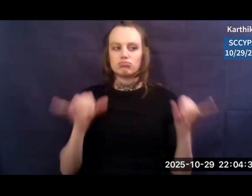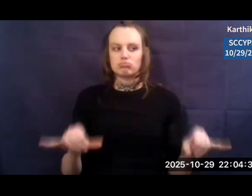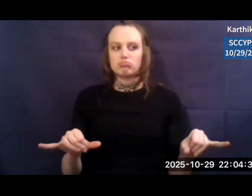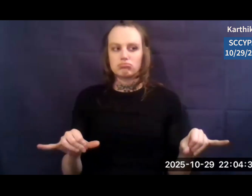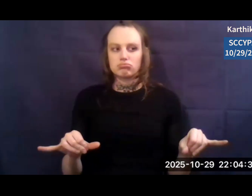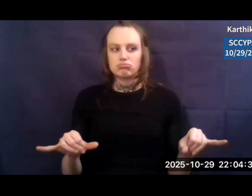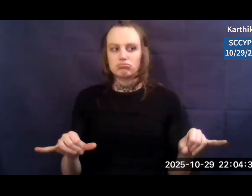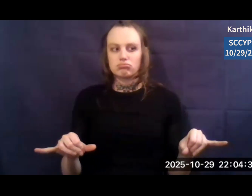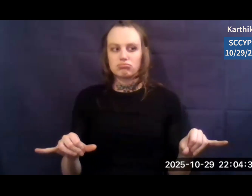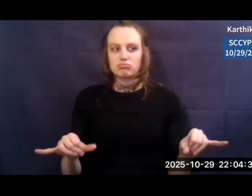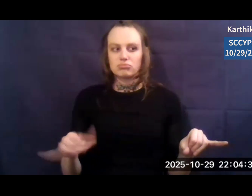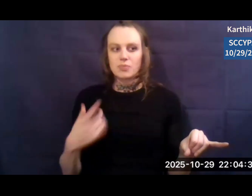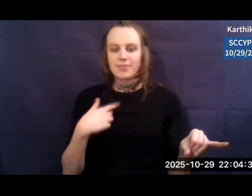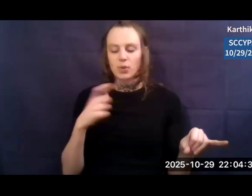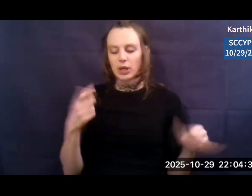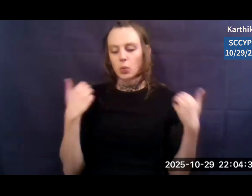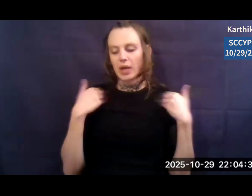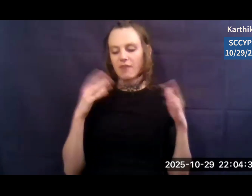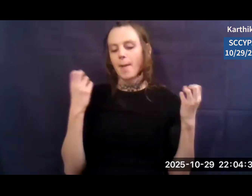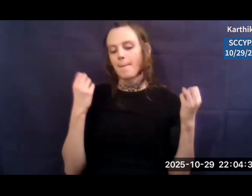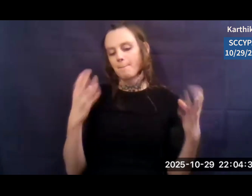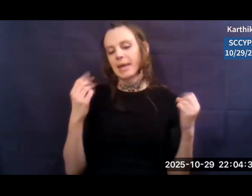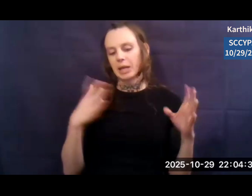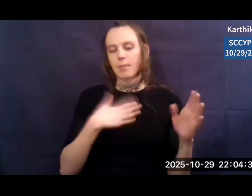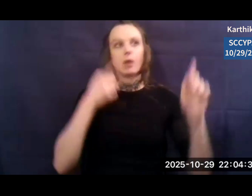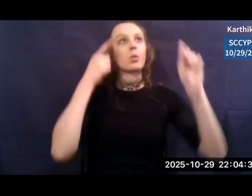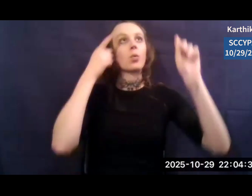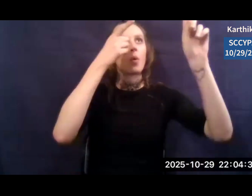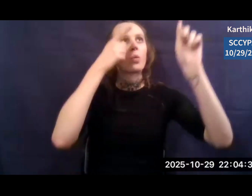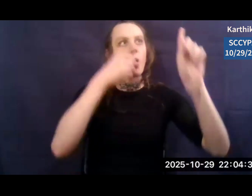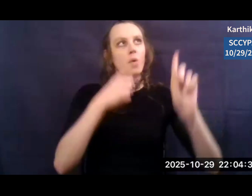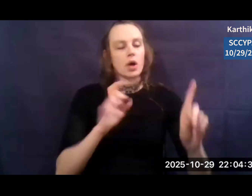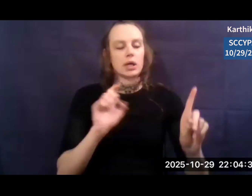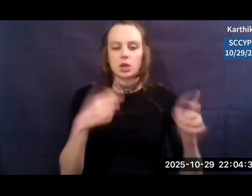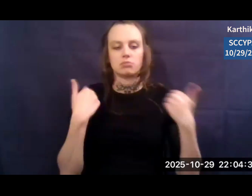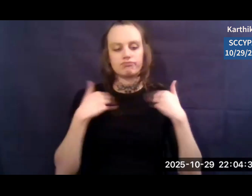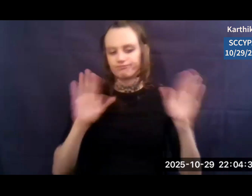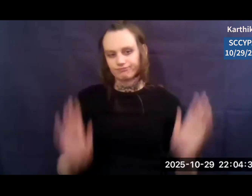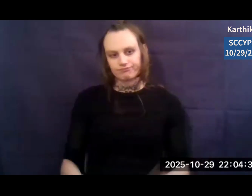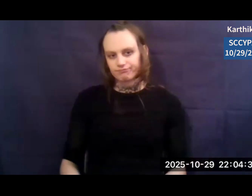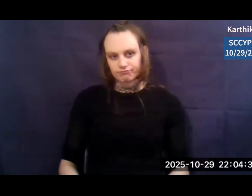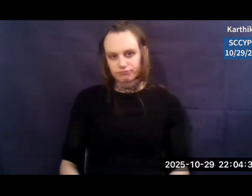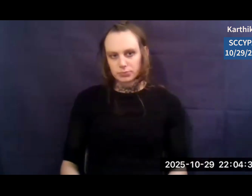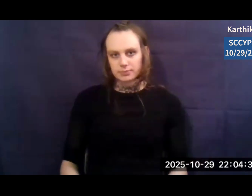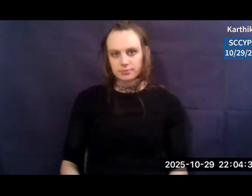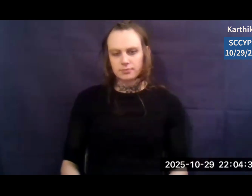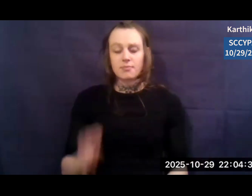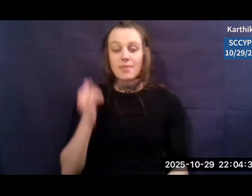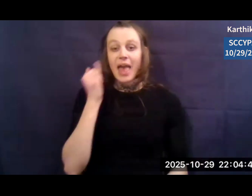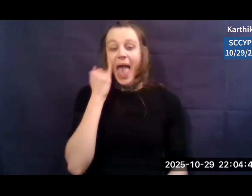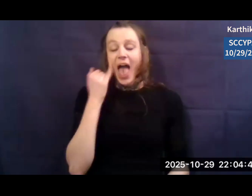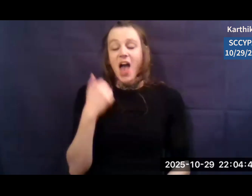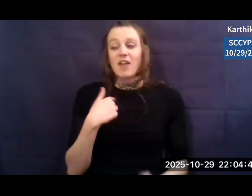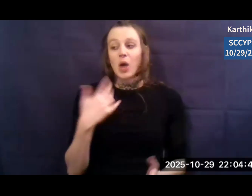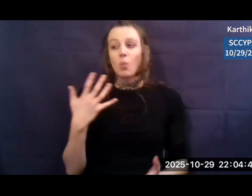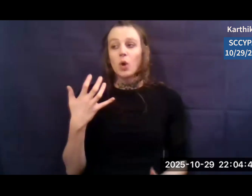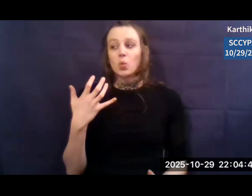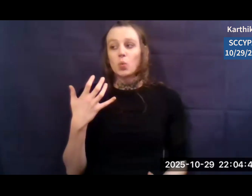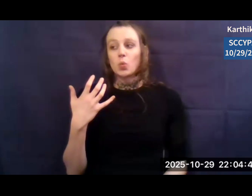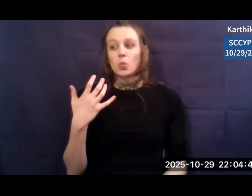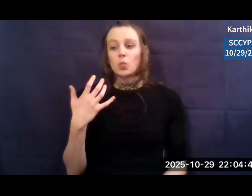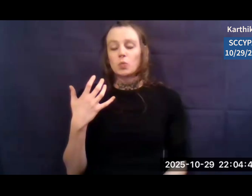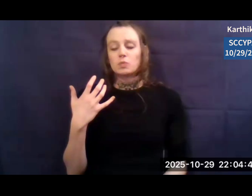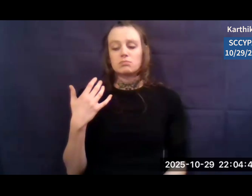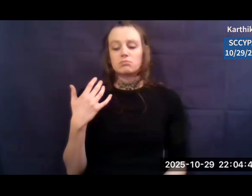give up a lot of my dreams on life, if I wanted to only ever face problems with answers that